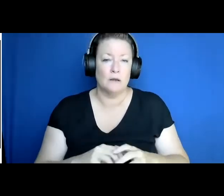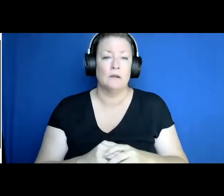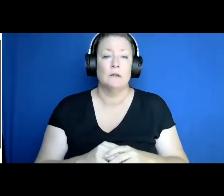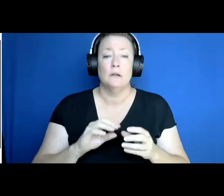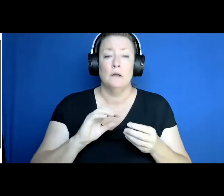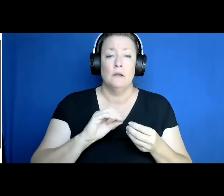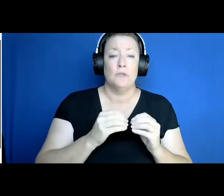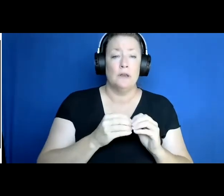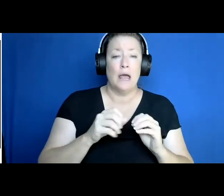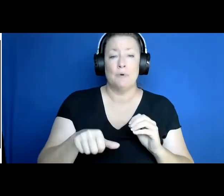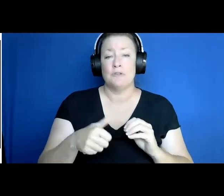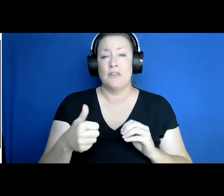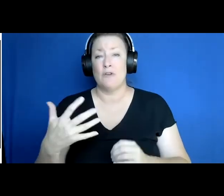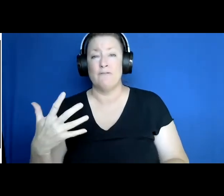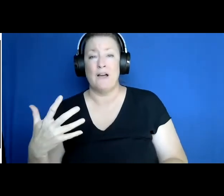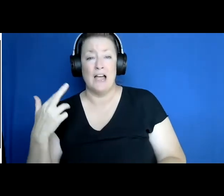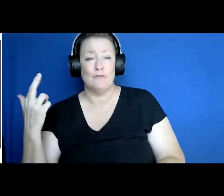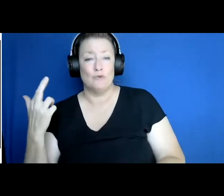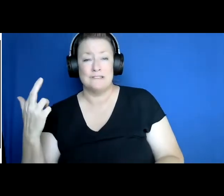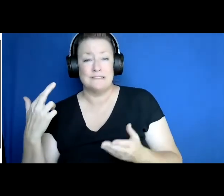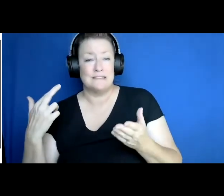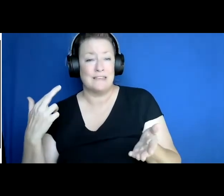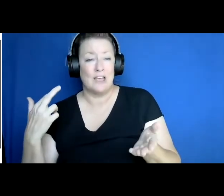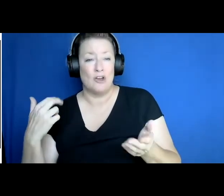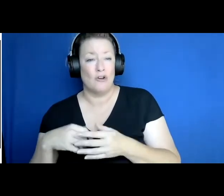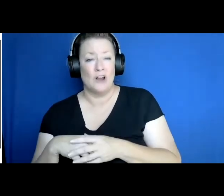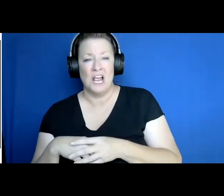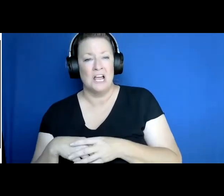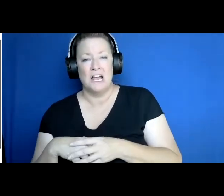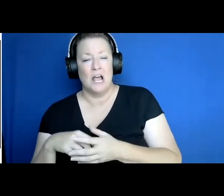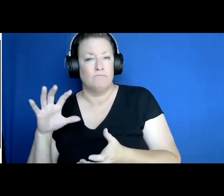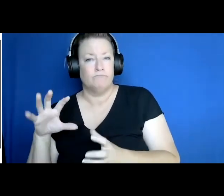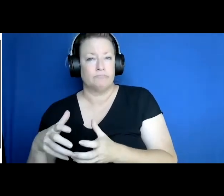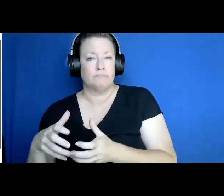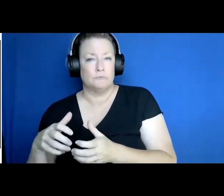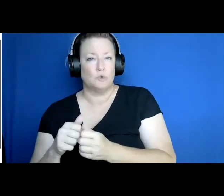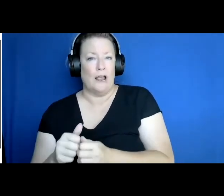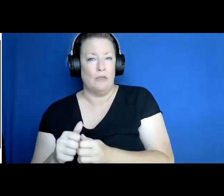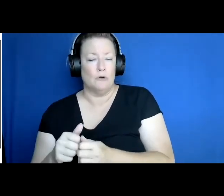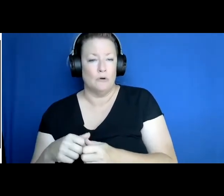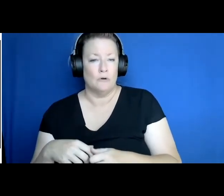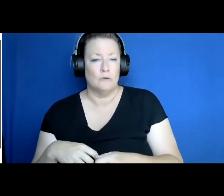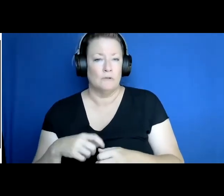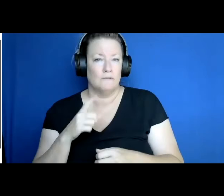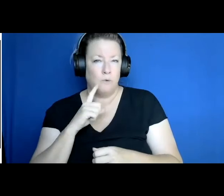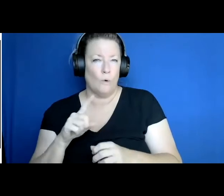causes listed here were actually lumped together for analytic purposes.